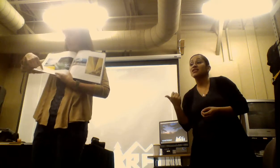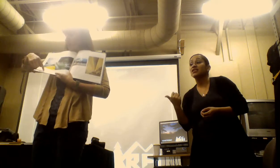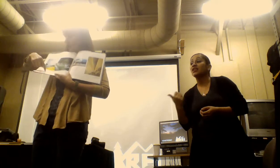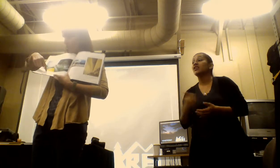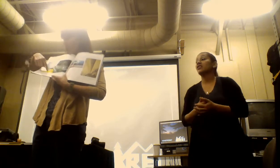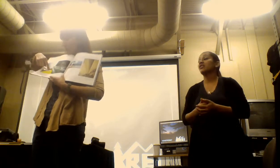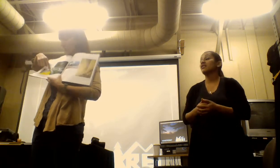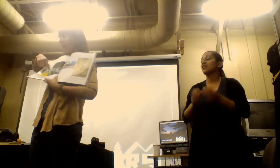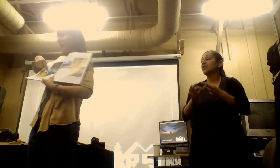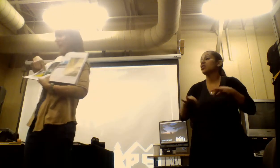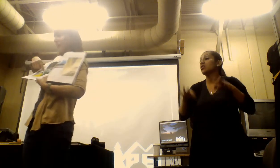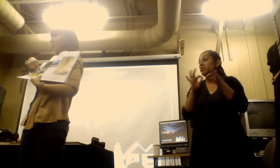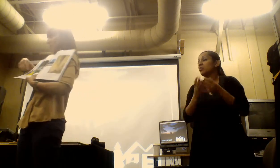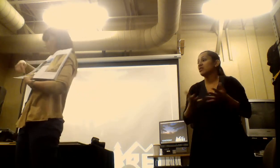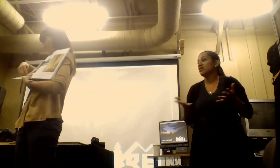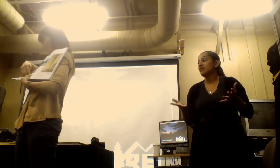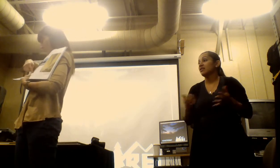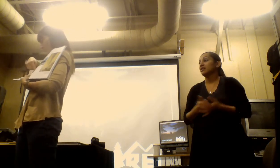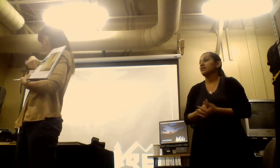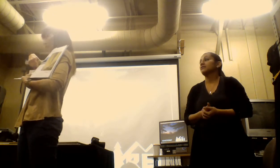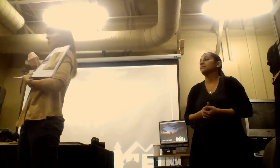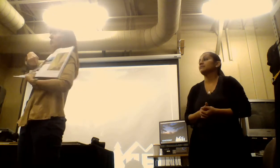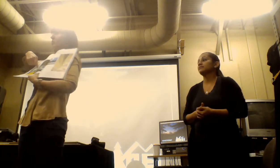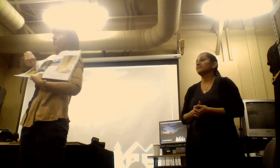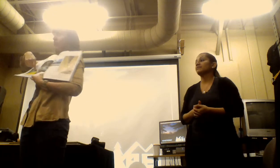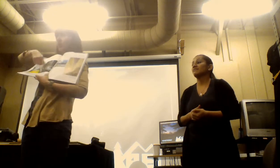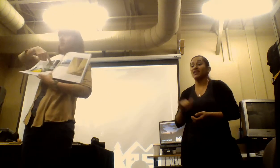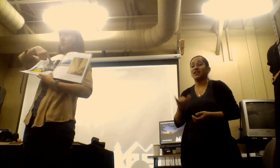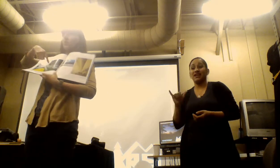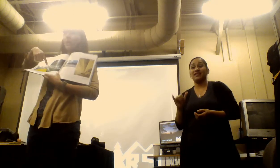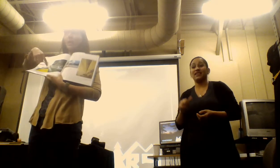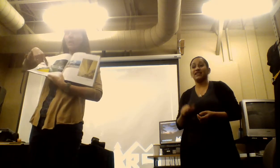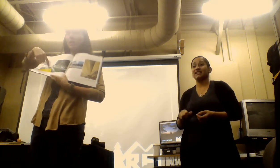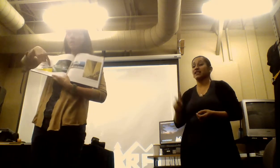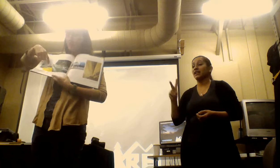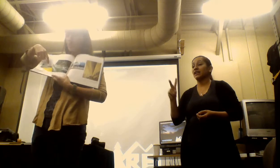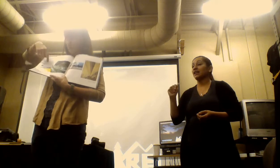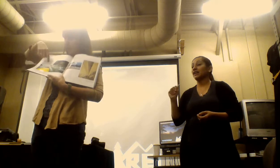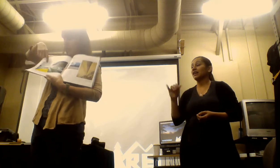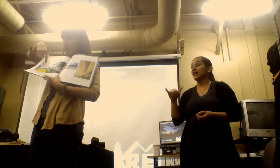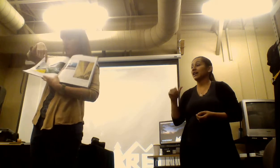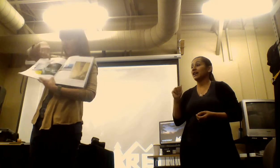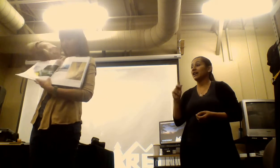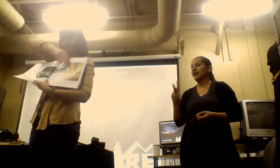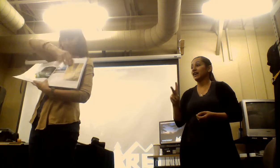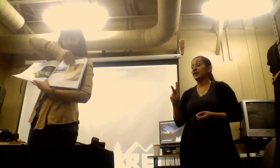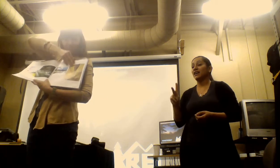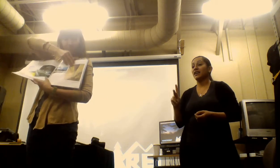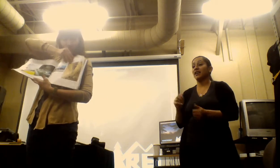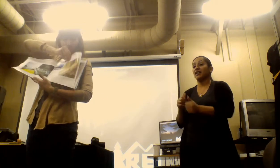lines. You know, this kayak just like leads you straight to these other kayakers.